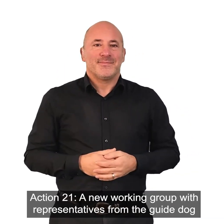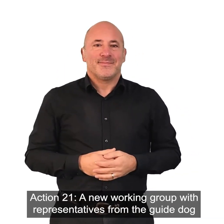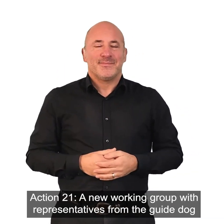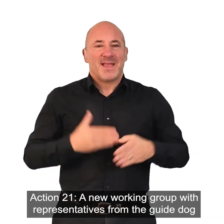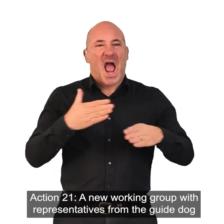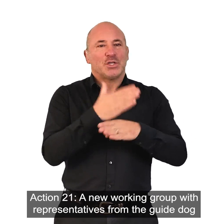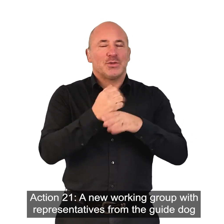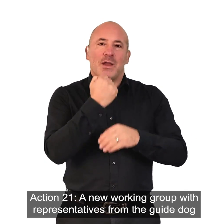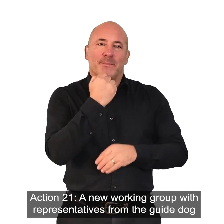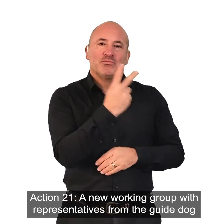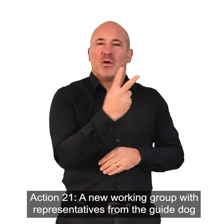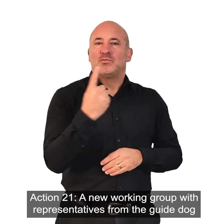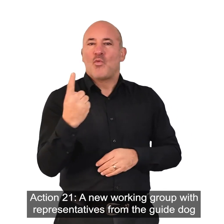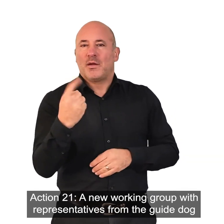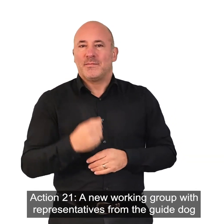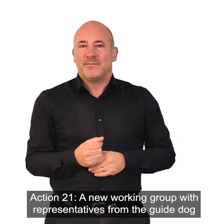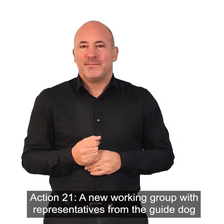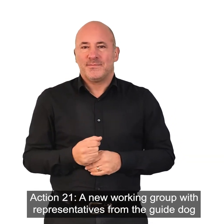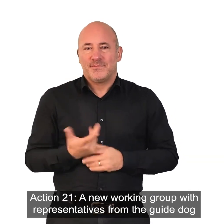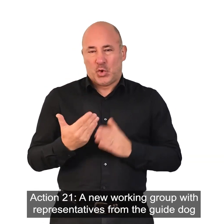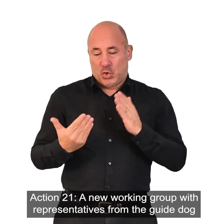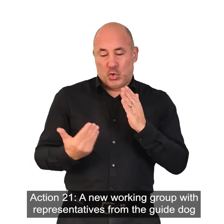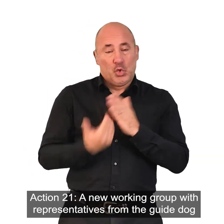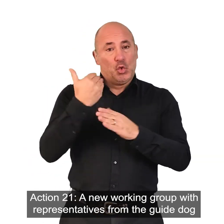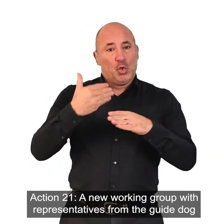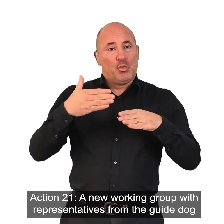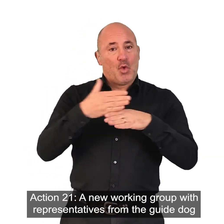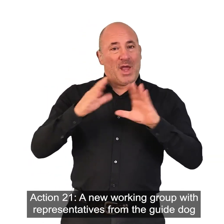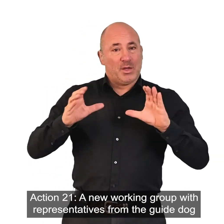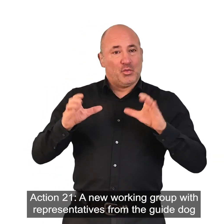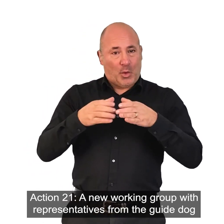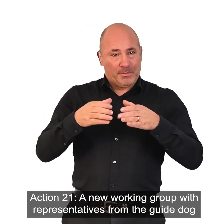Action 21. A new working group with representatives from the guide dog